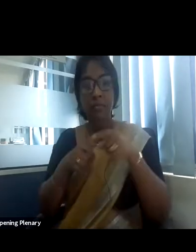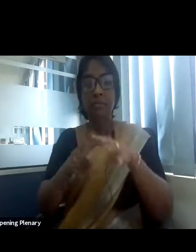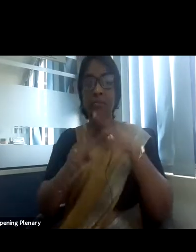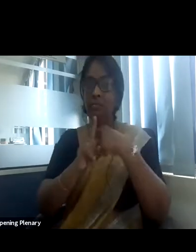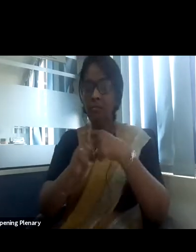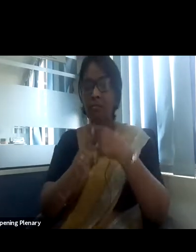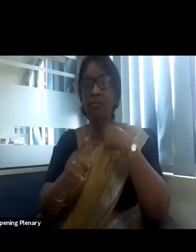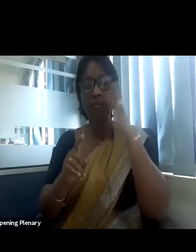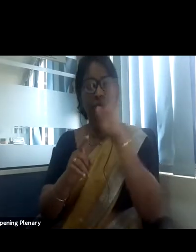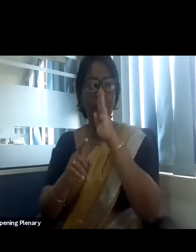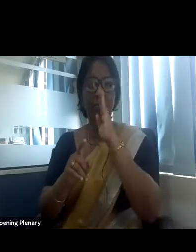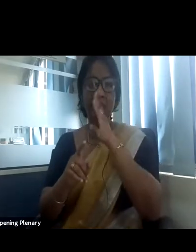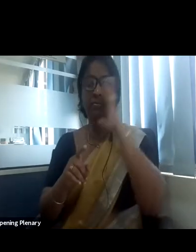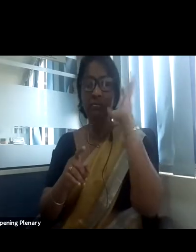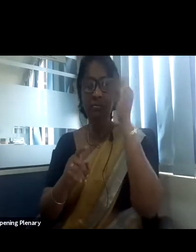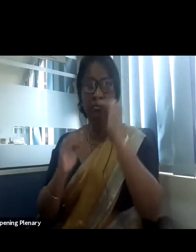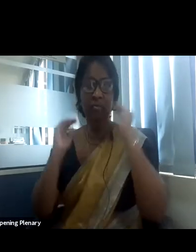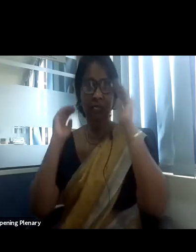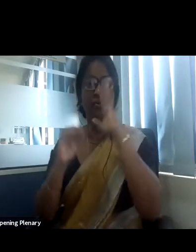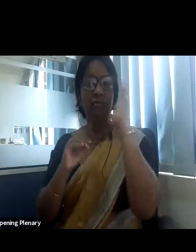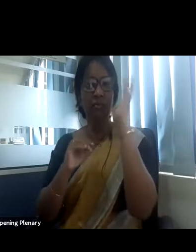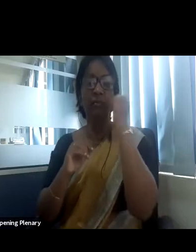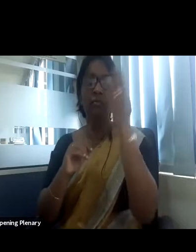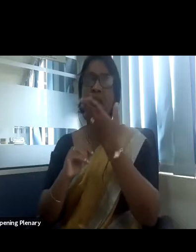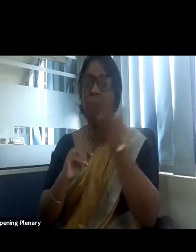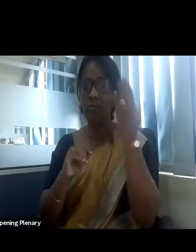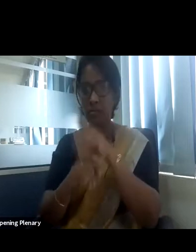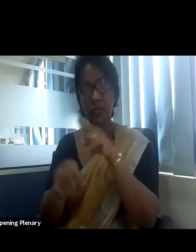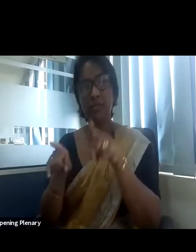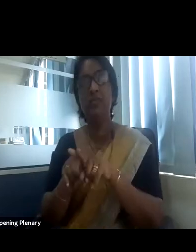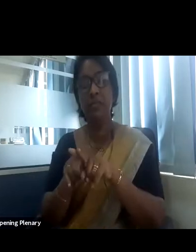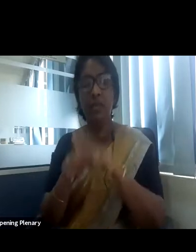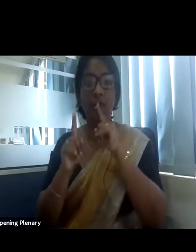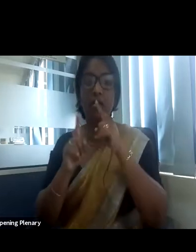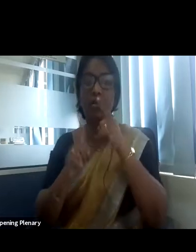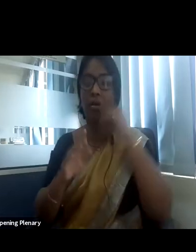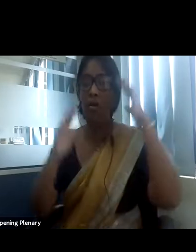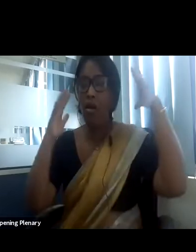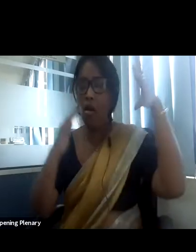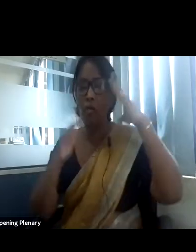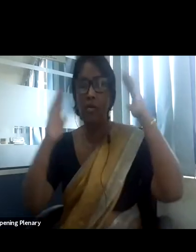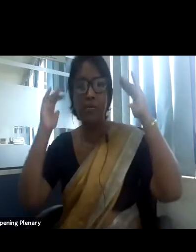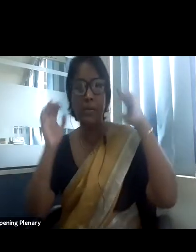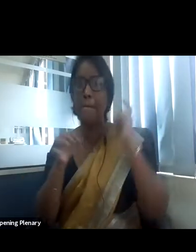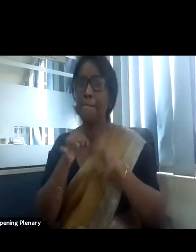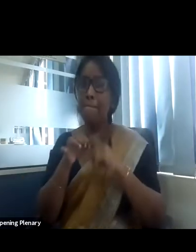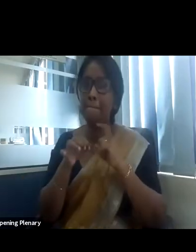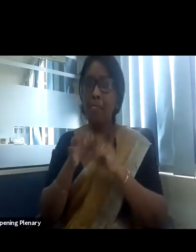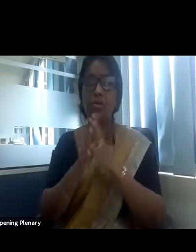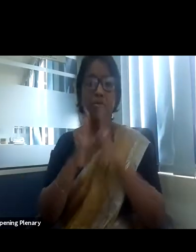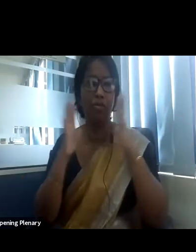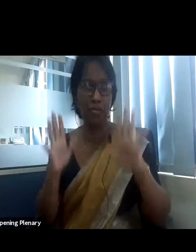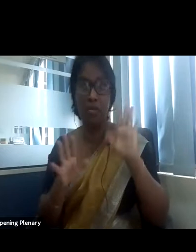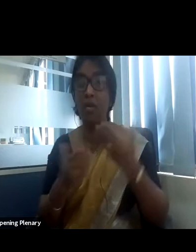In a post-pandemic and climate vulnerable world, there's a need to really visualize this synergy, to do it in a way